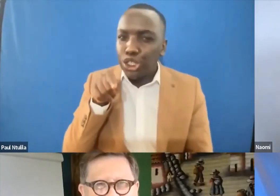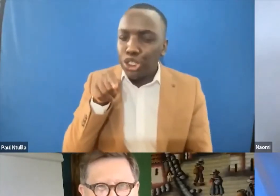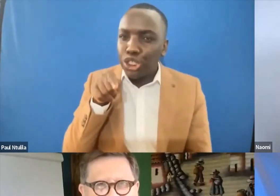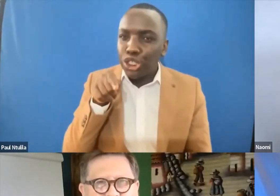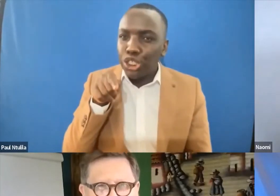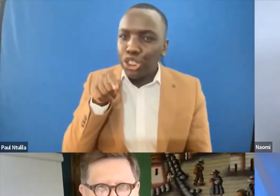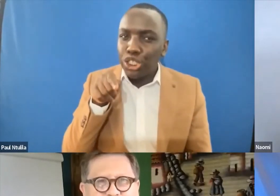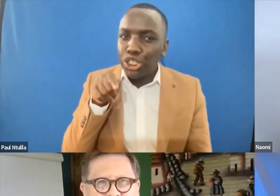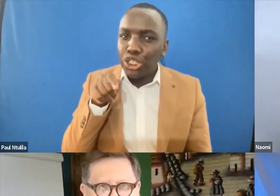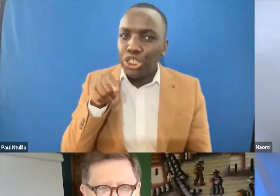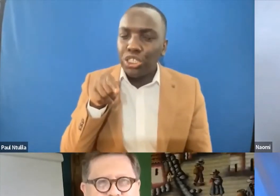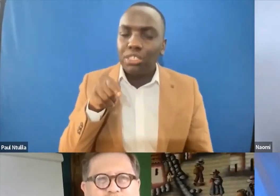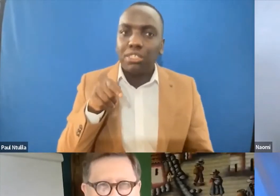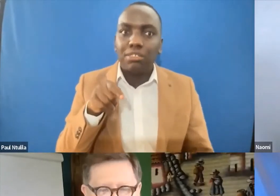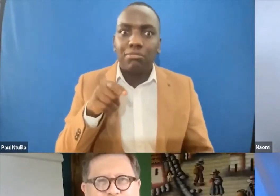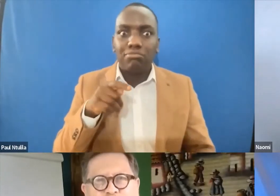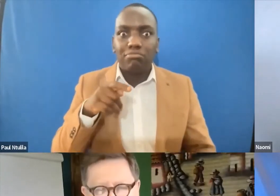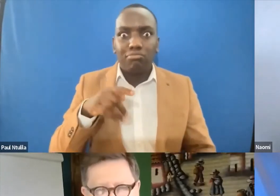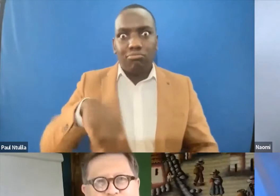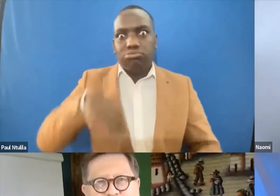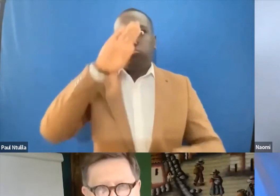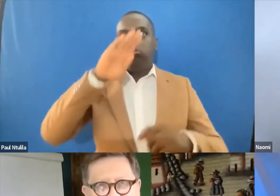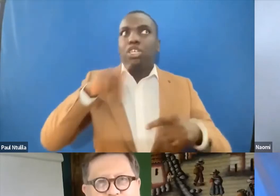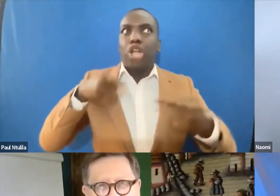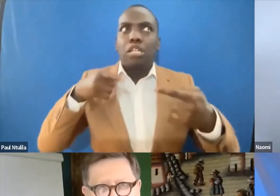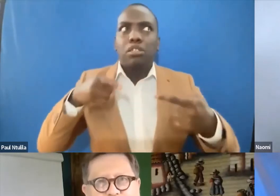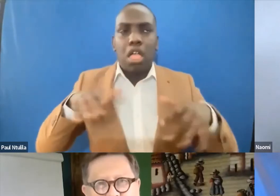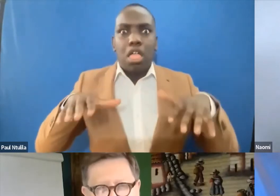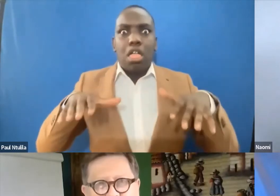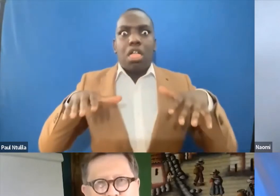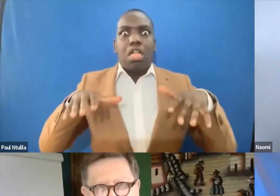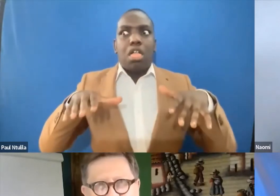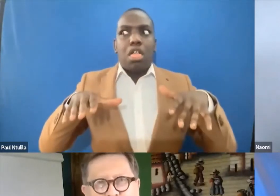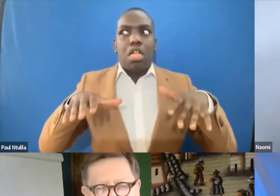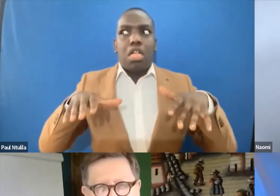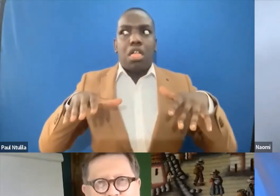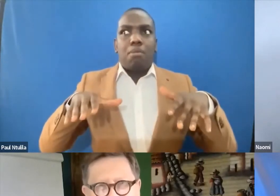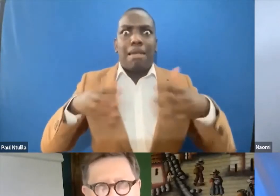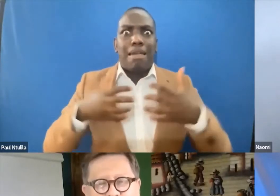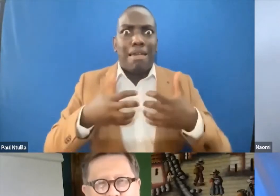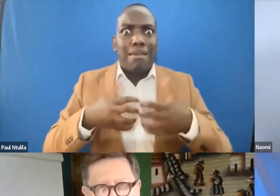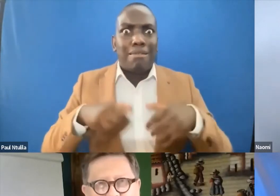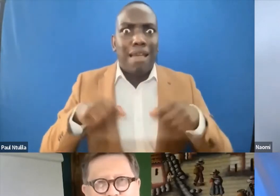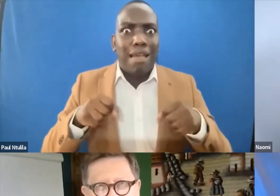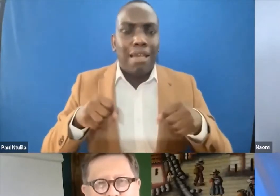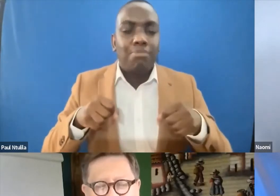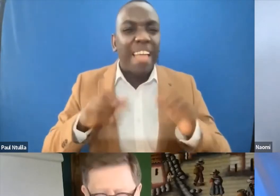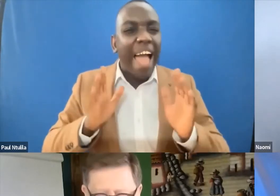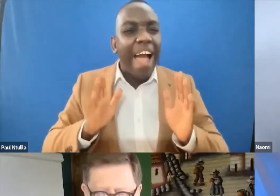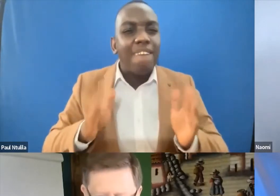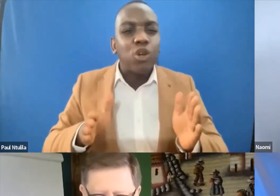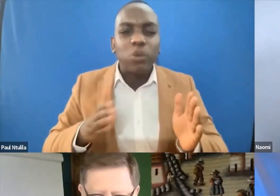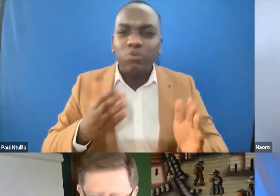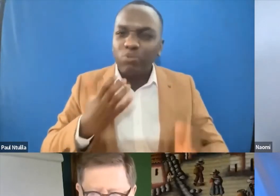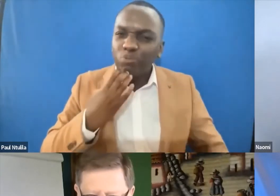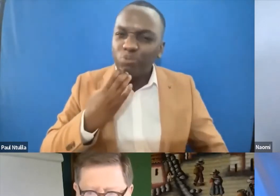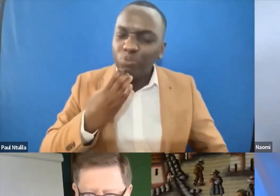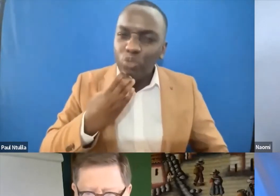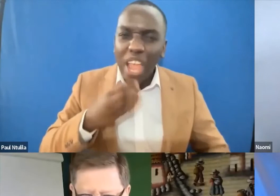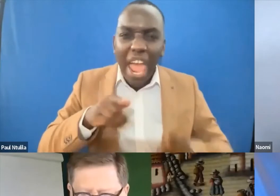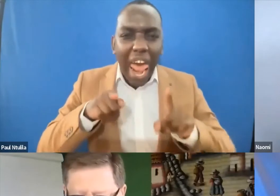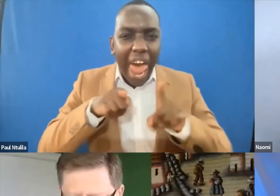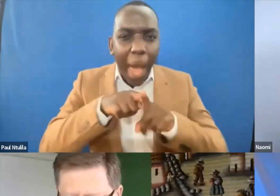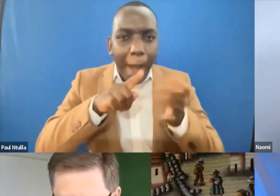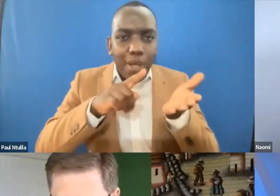one was a challenge within the hearing community that I took in with me, and that was something that I had to deal with, and I was thinking, how am I going to do